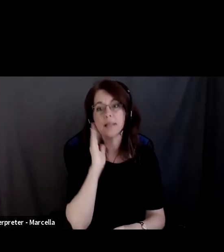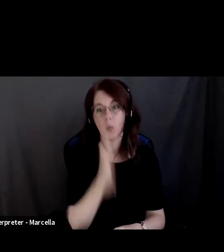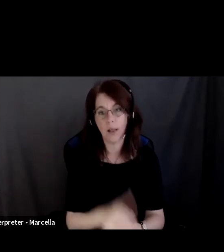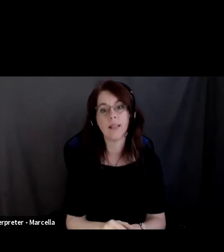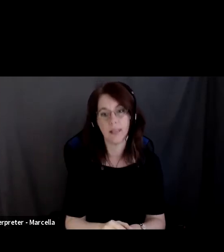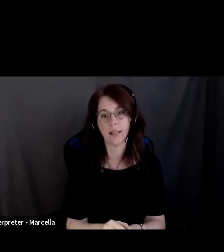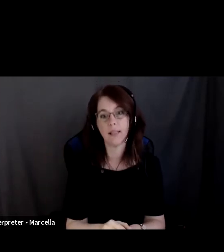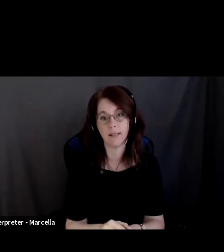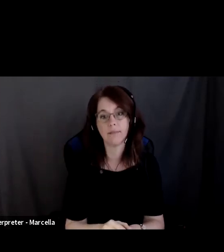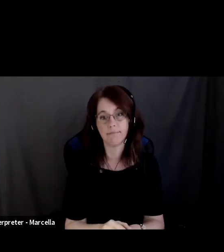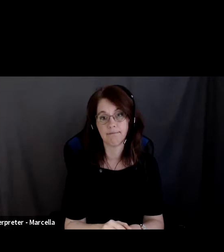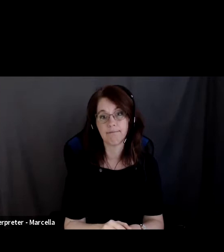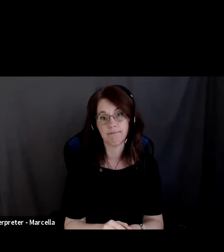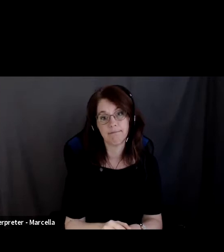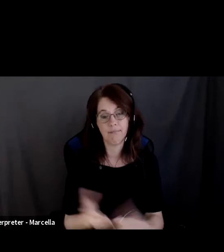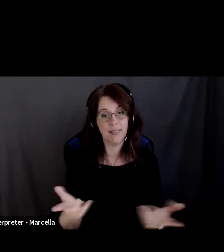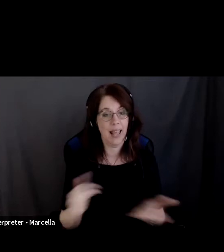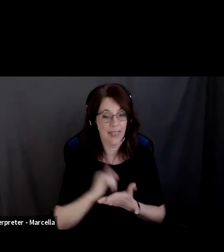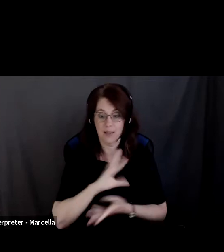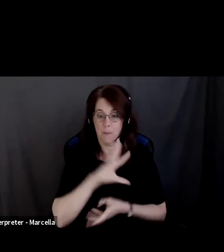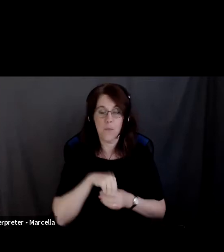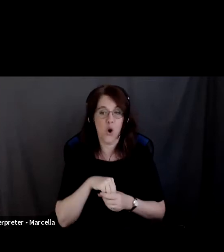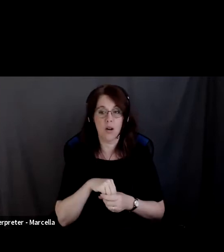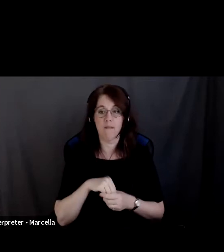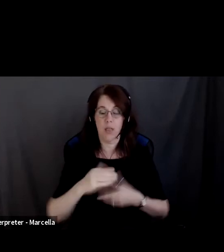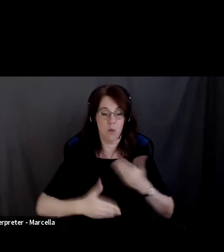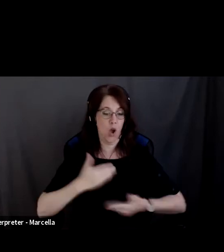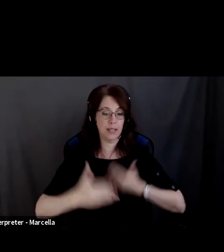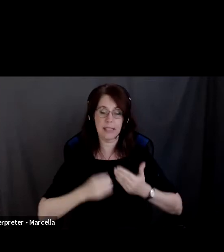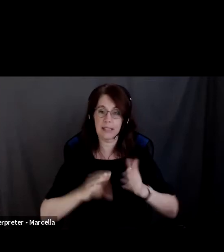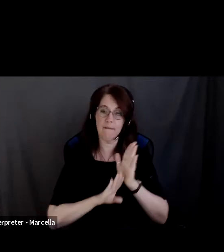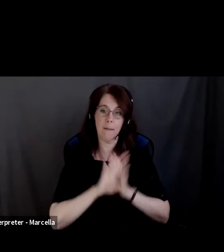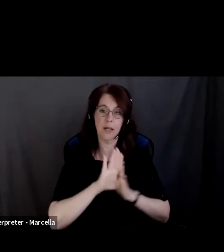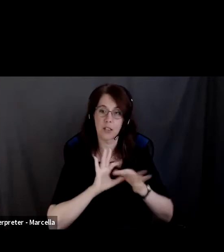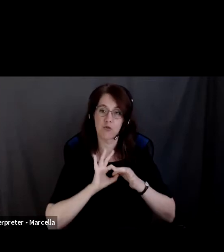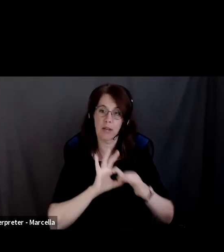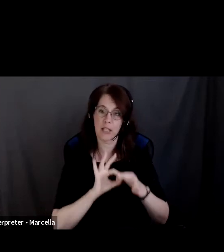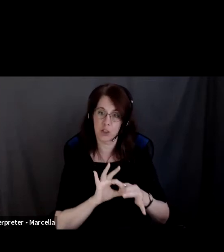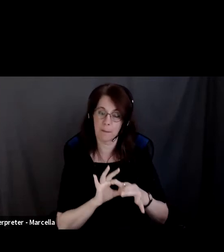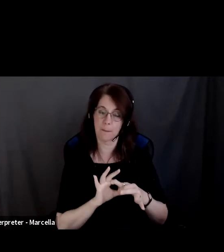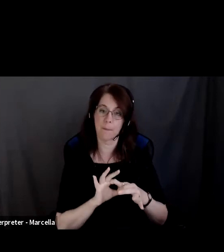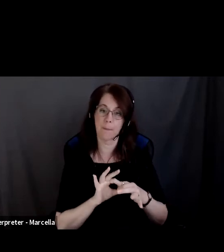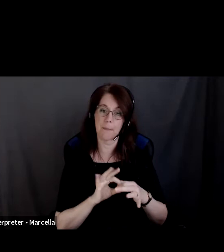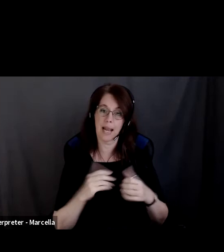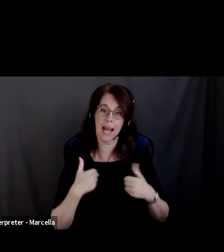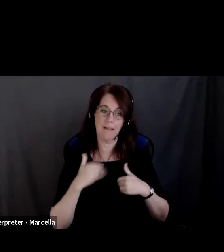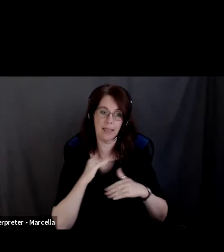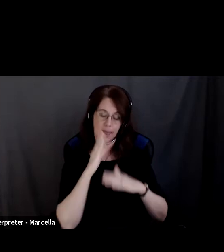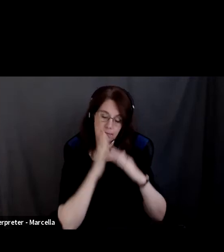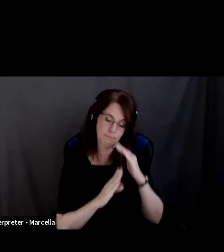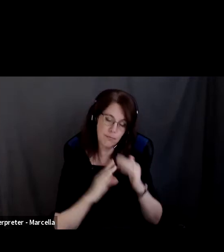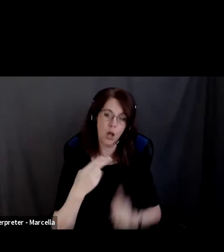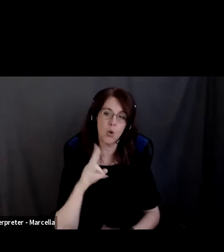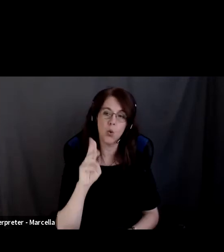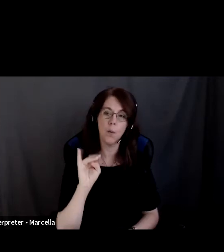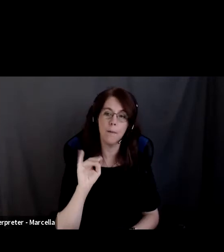that this is just part of the process of building relationships, and having that humility. So